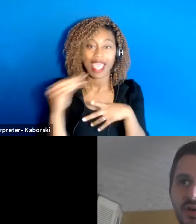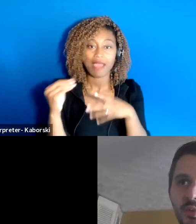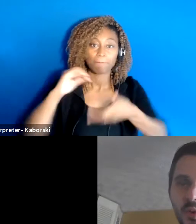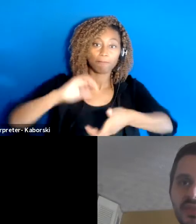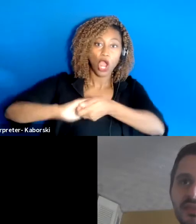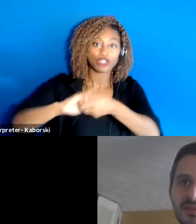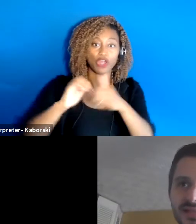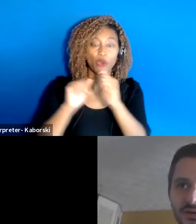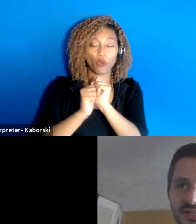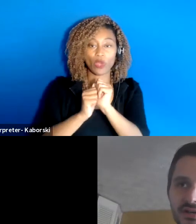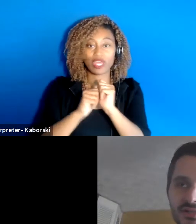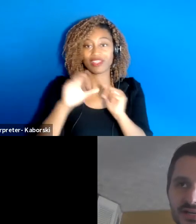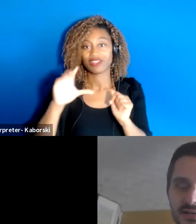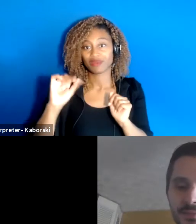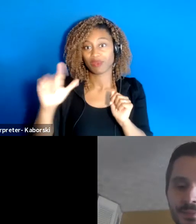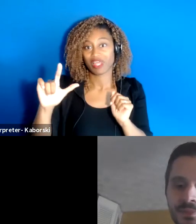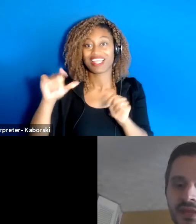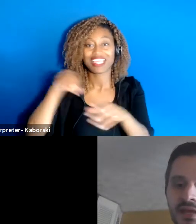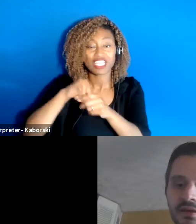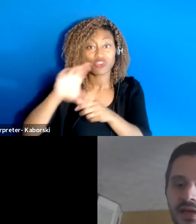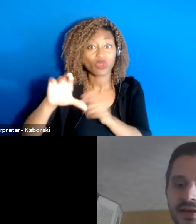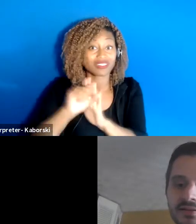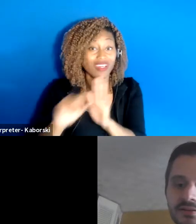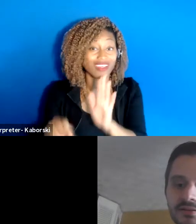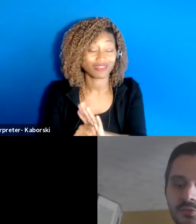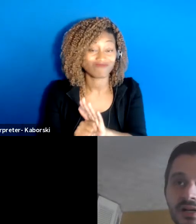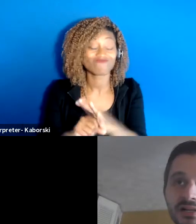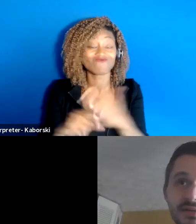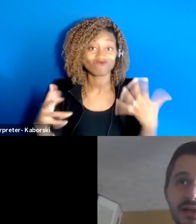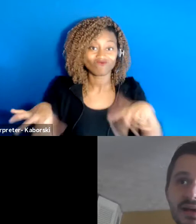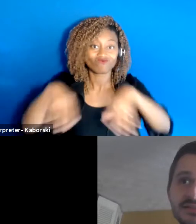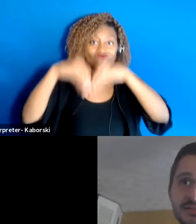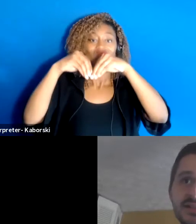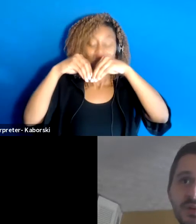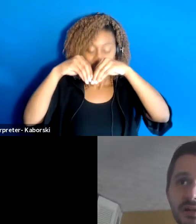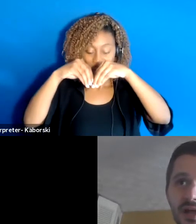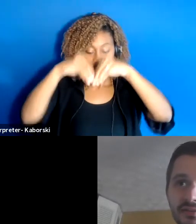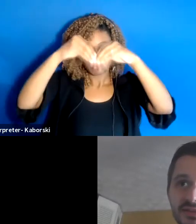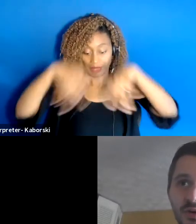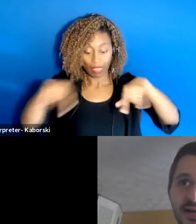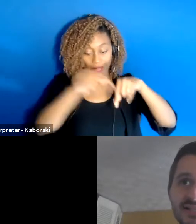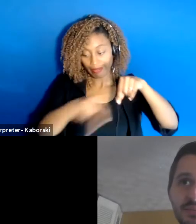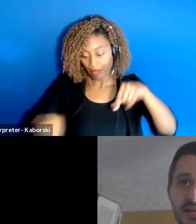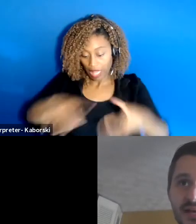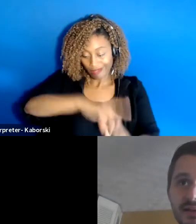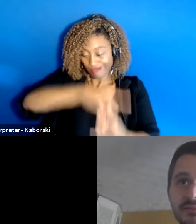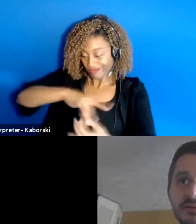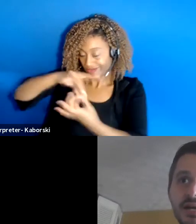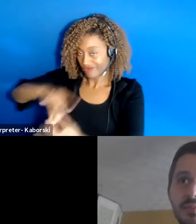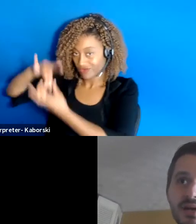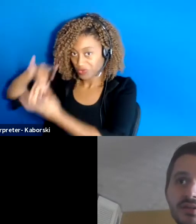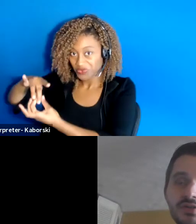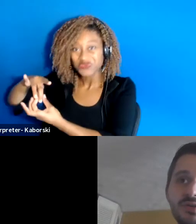partnerships with the centers in your state. And really, to me, that's where a lot of this work ends up